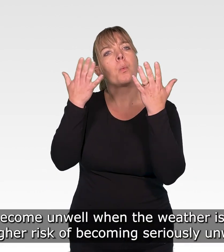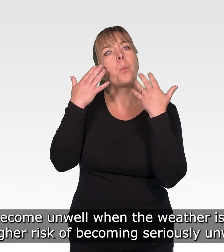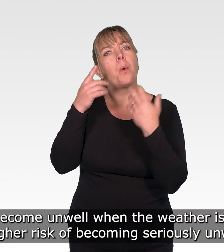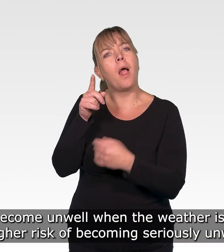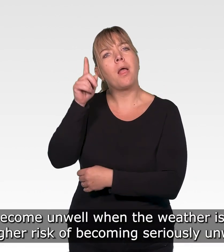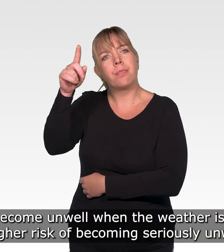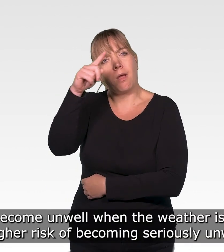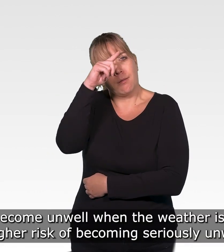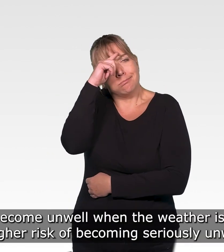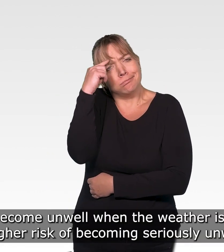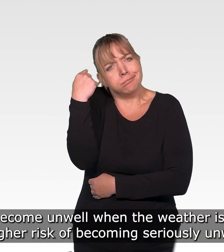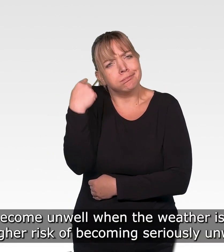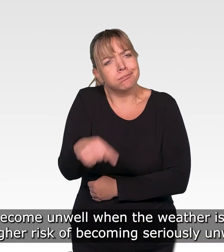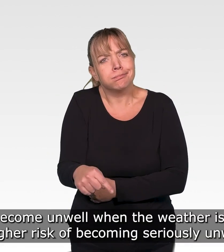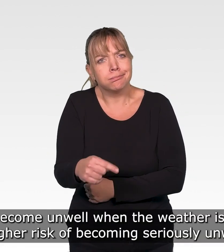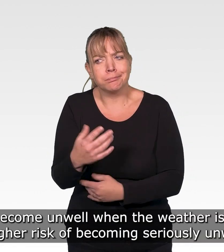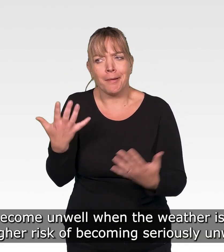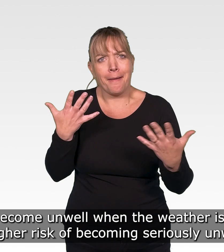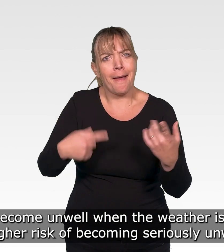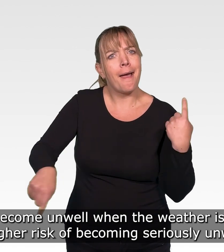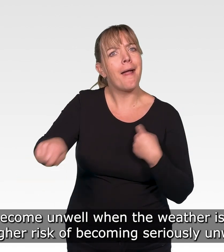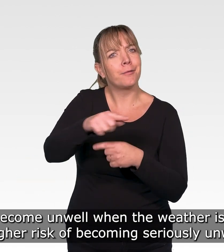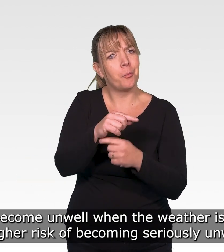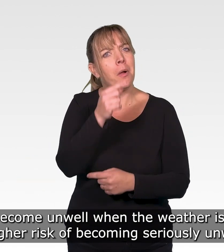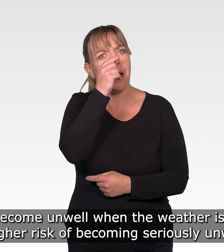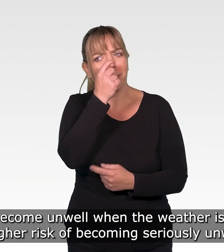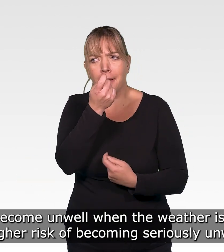Anyone can become unwell when the weather is hot.